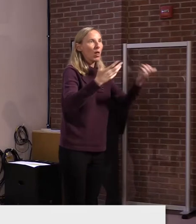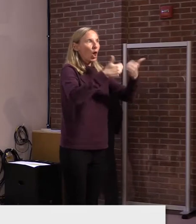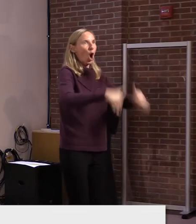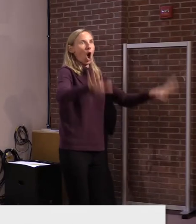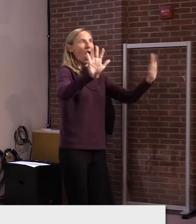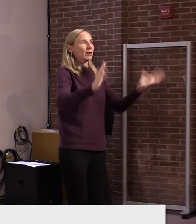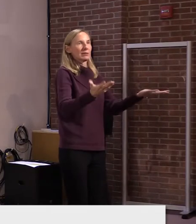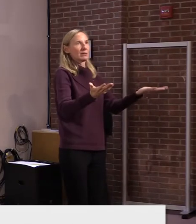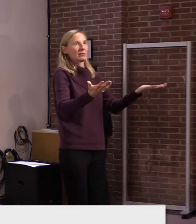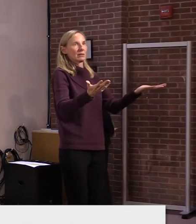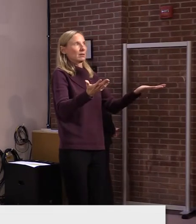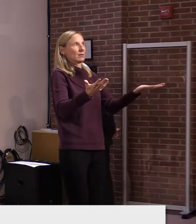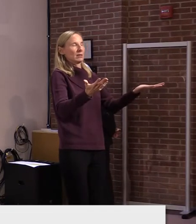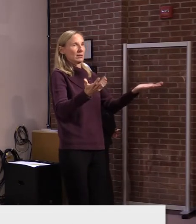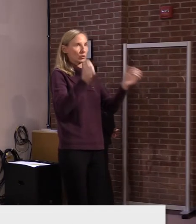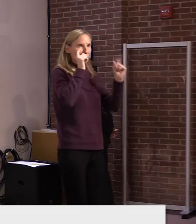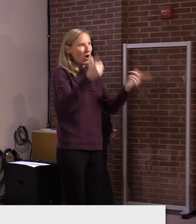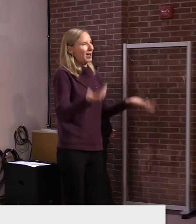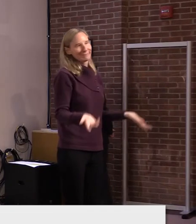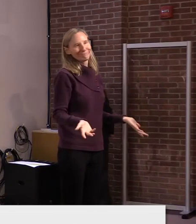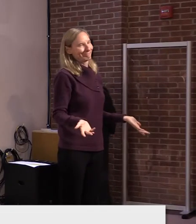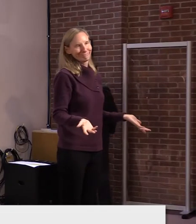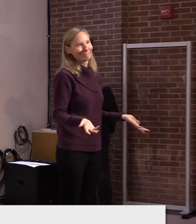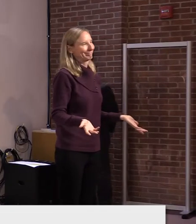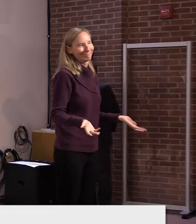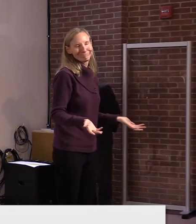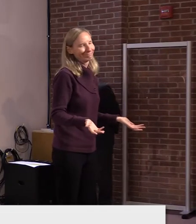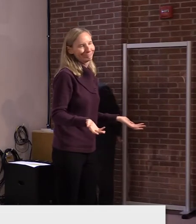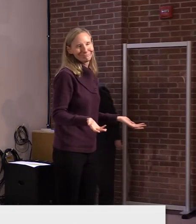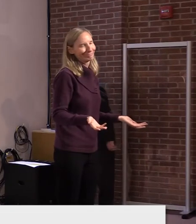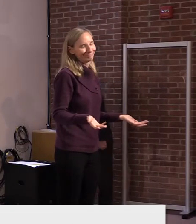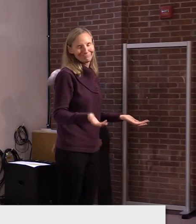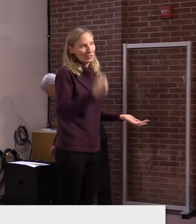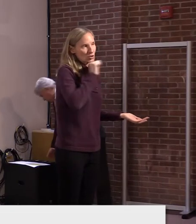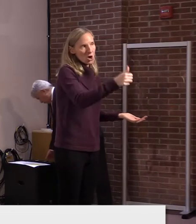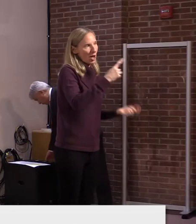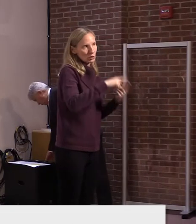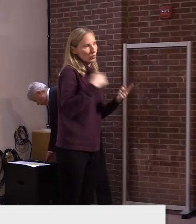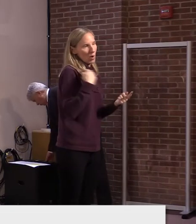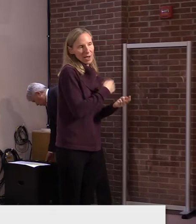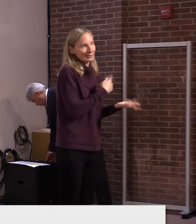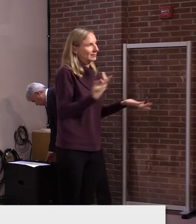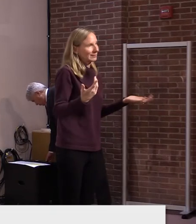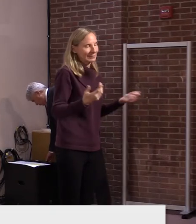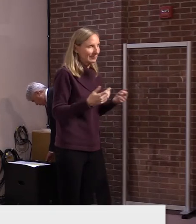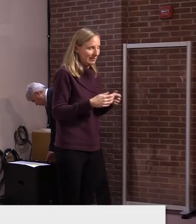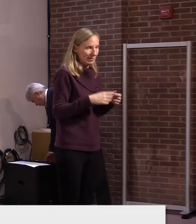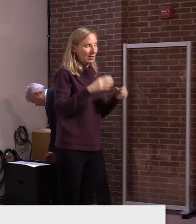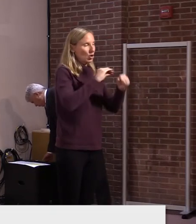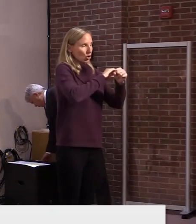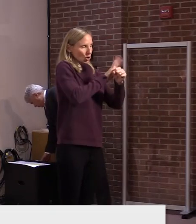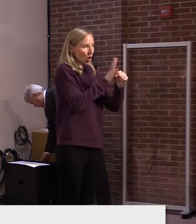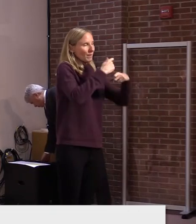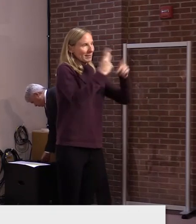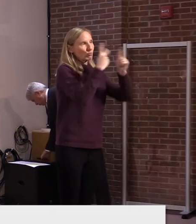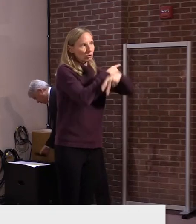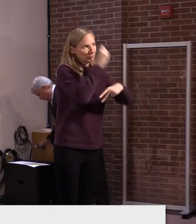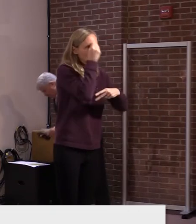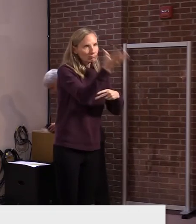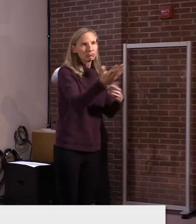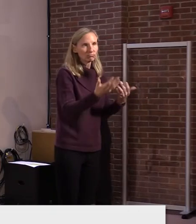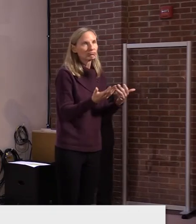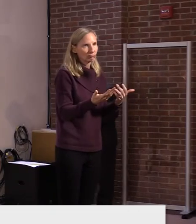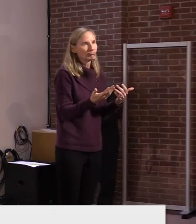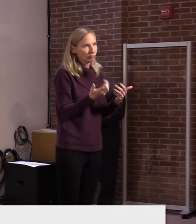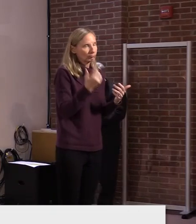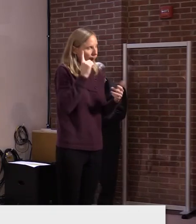challenges now. So this shouldn't be any surprise to us, but the pandemic has certainly